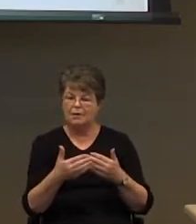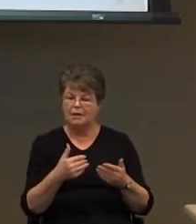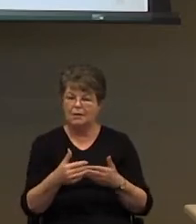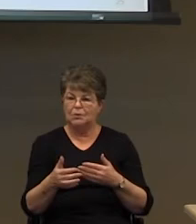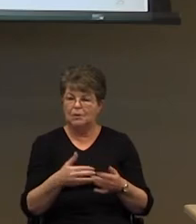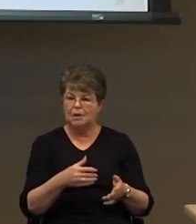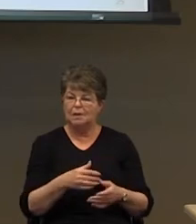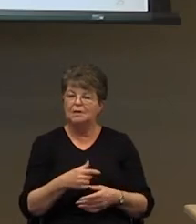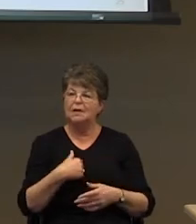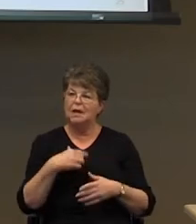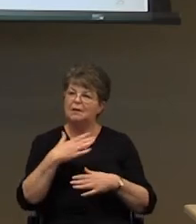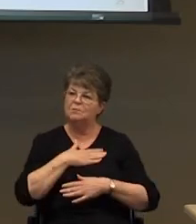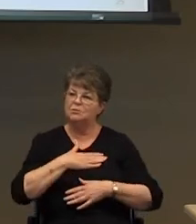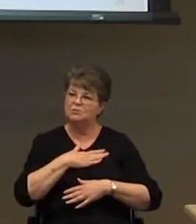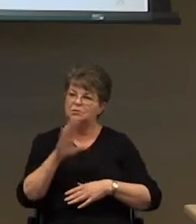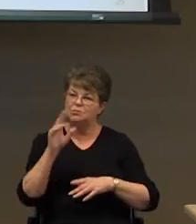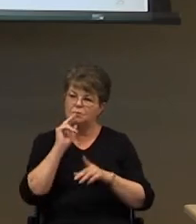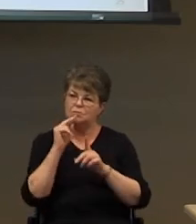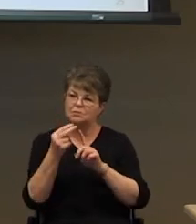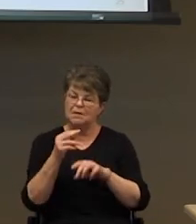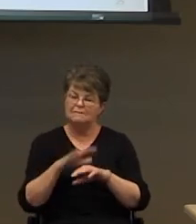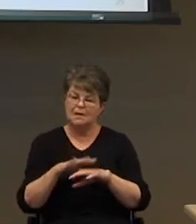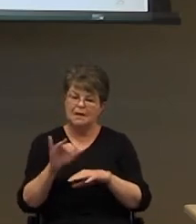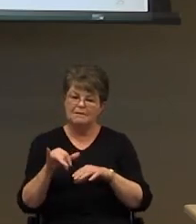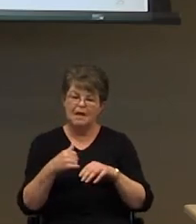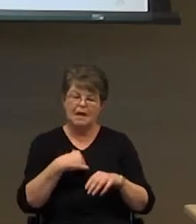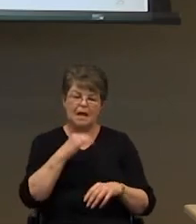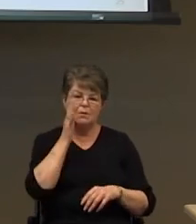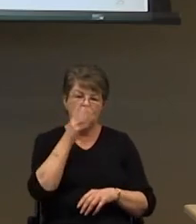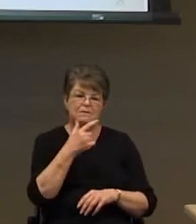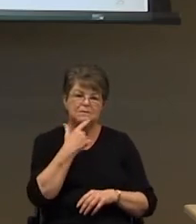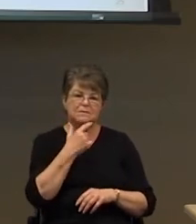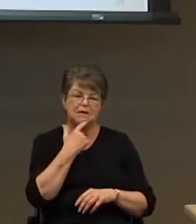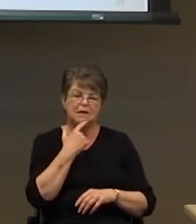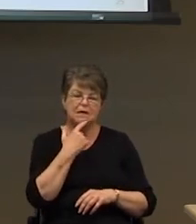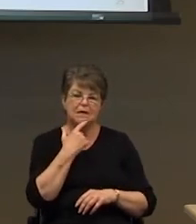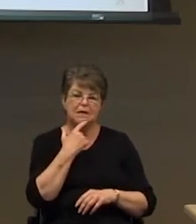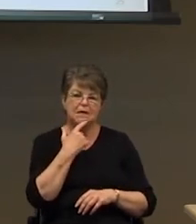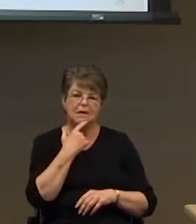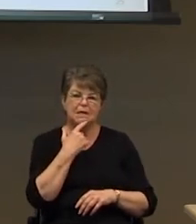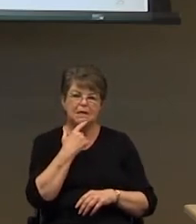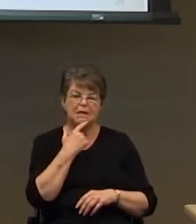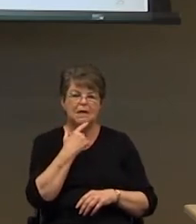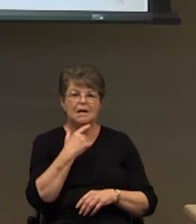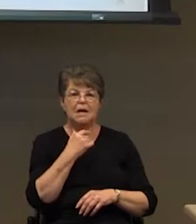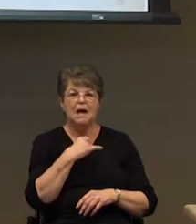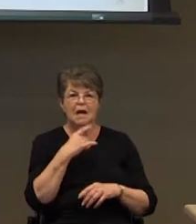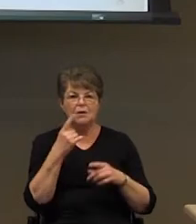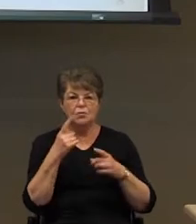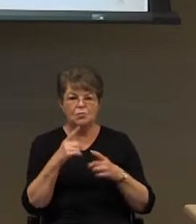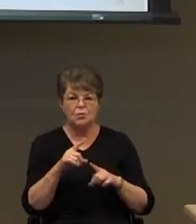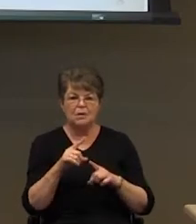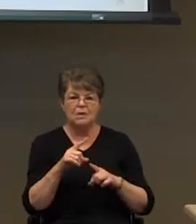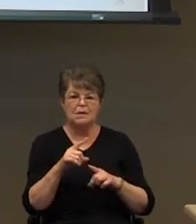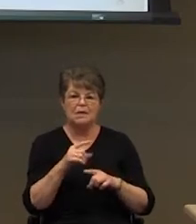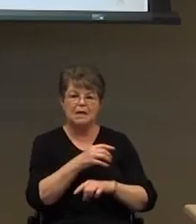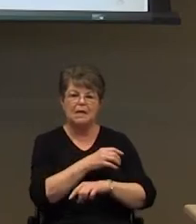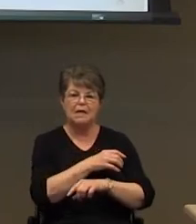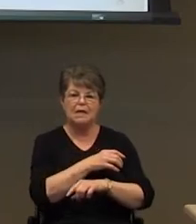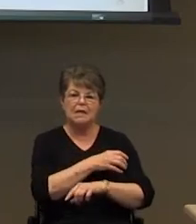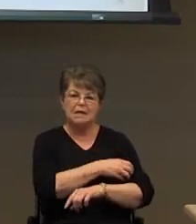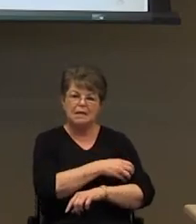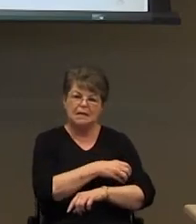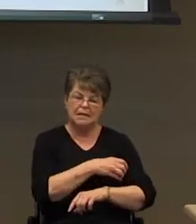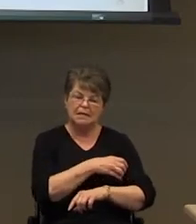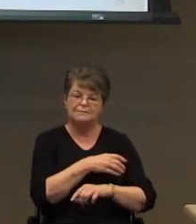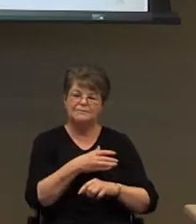And I appreciate your perspective on that. I will say that in concept, I agree that enabling your